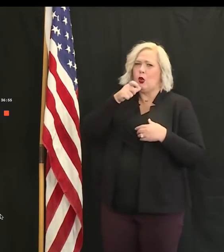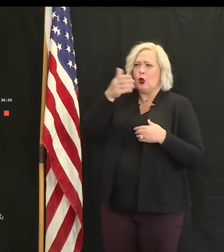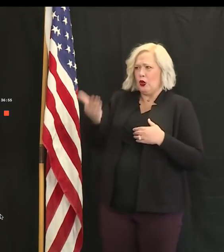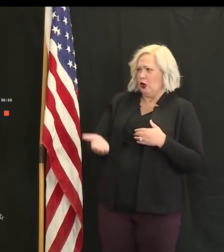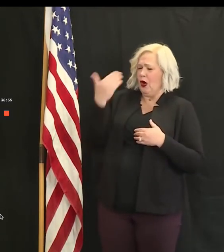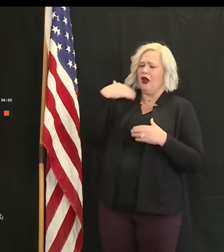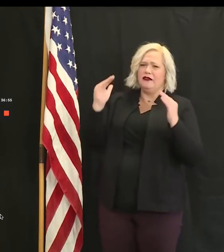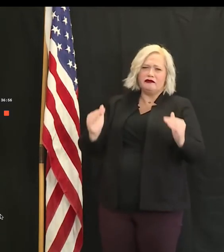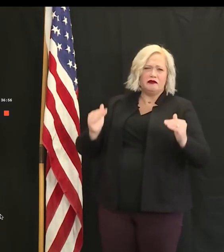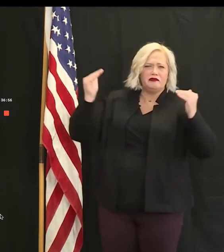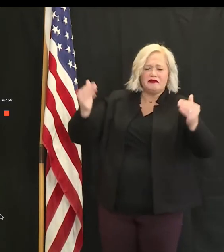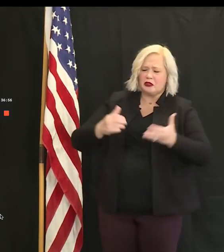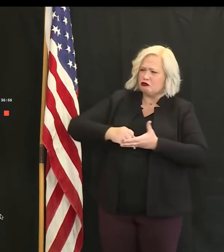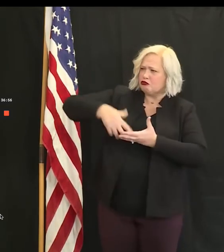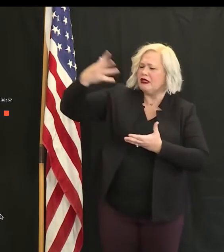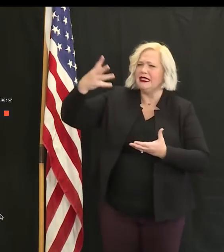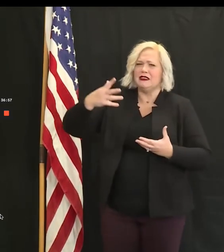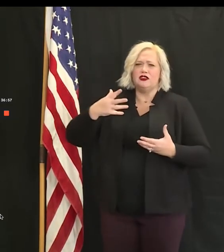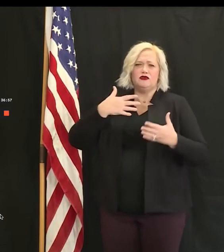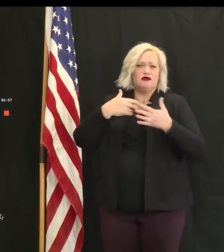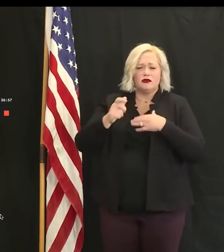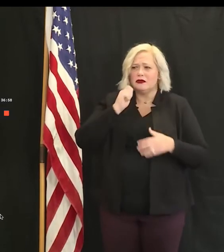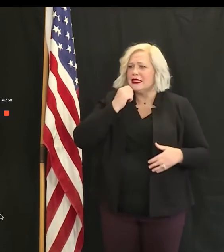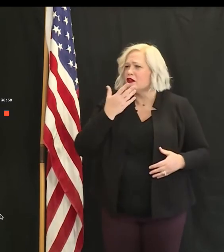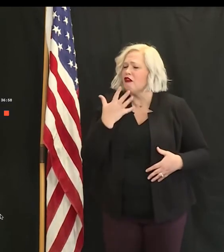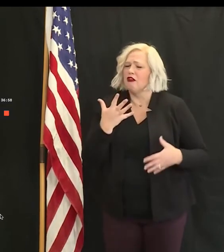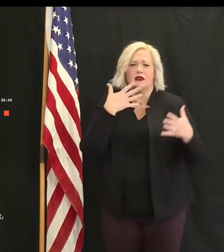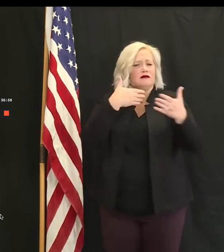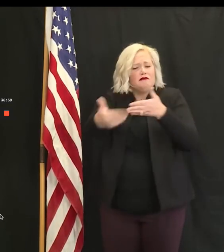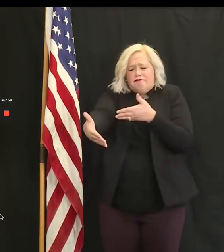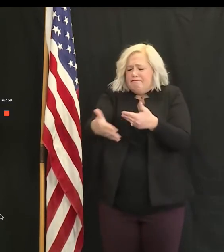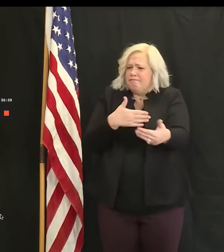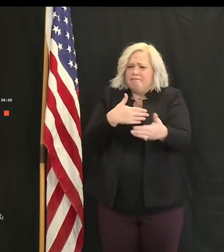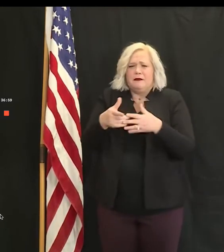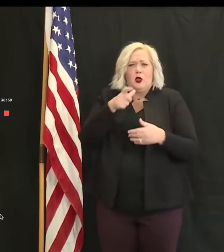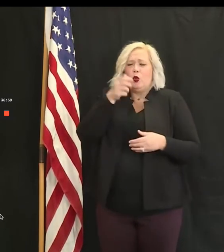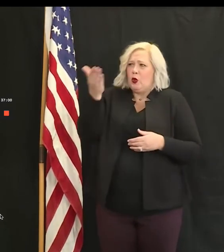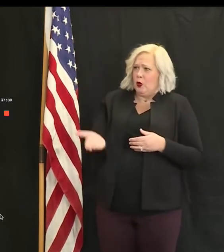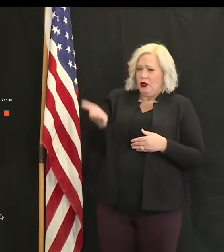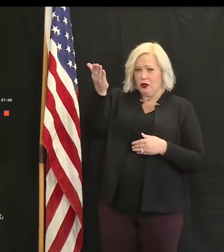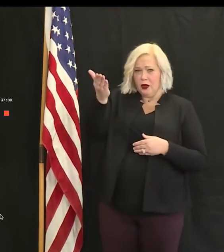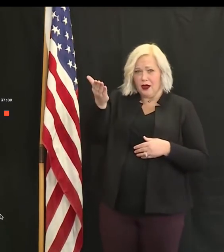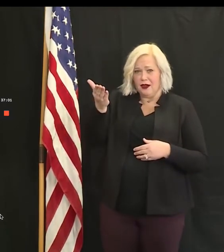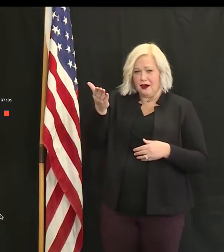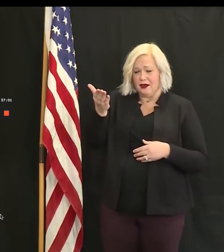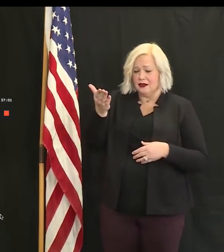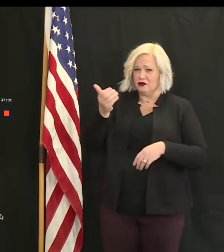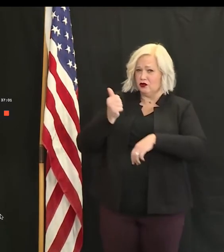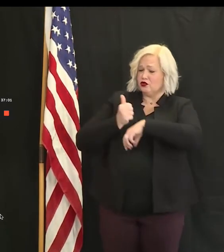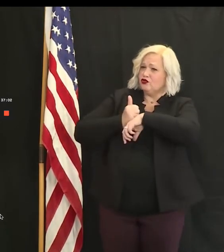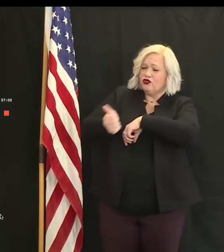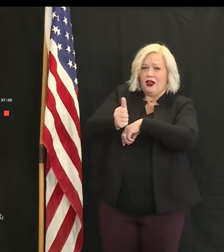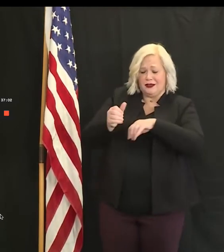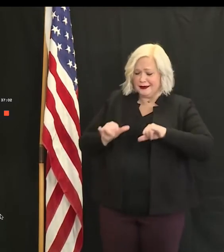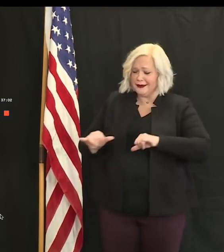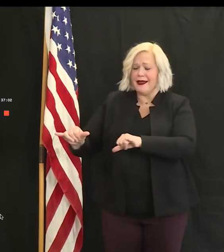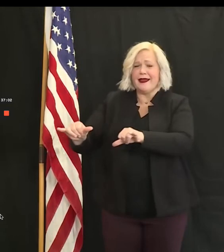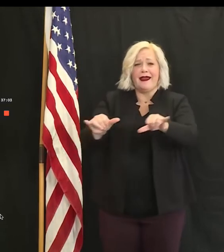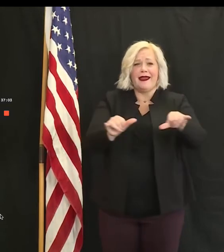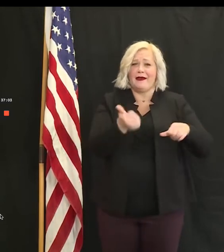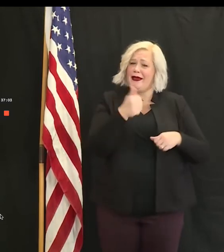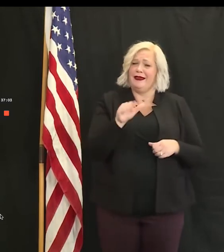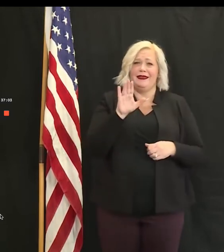much money you have, what your ethnicity is, or any other process. These cases are charged just like any others that are charged out of